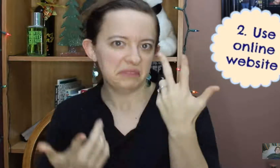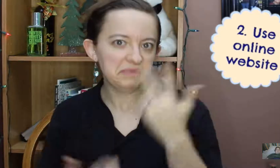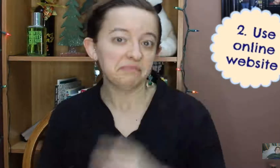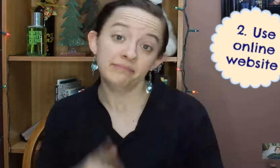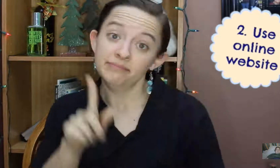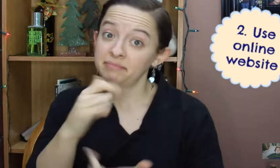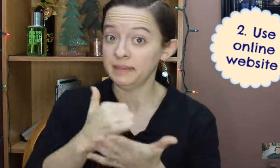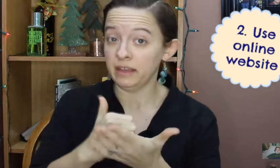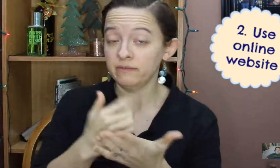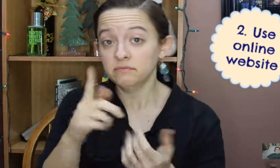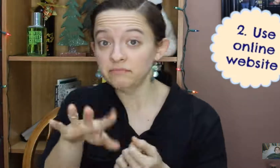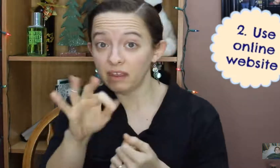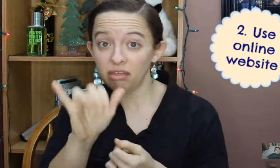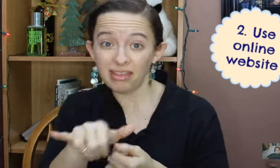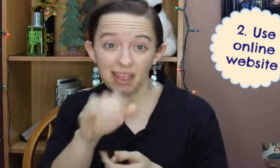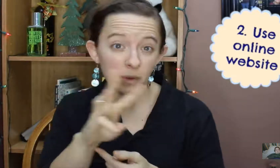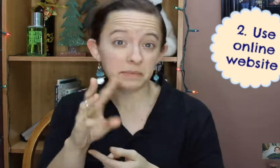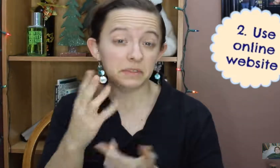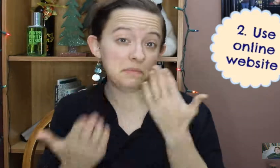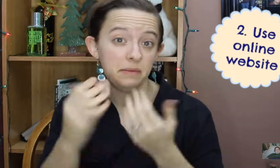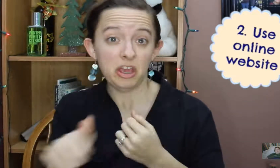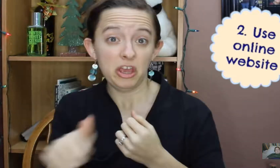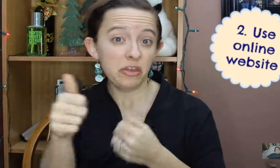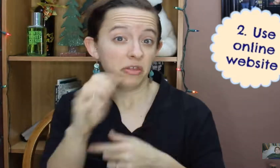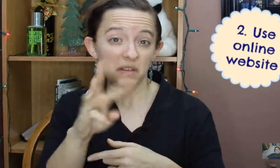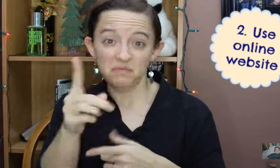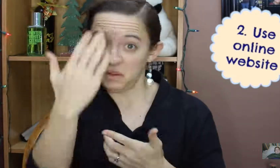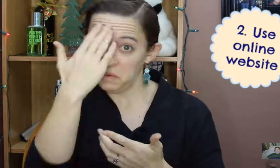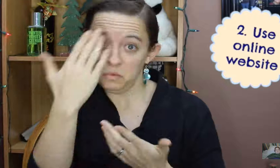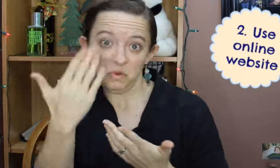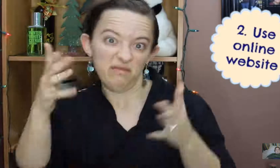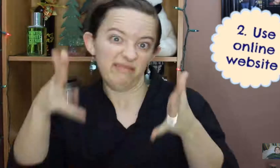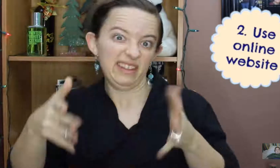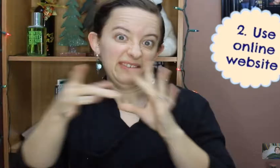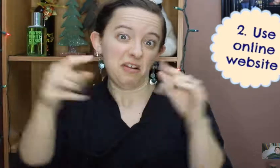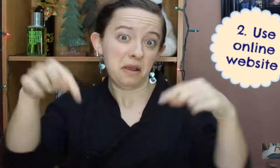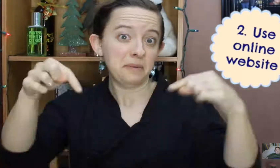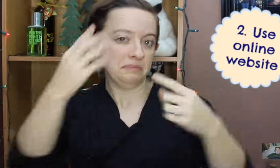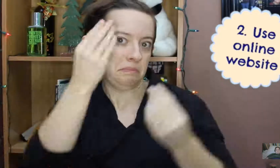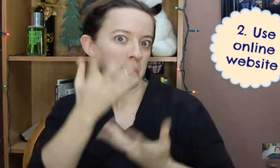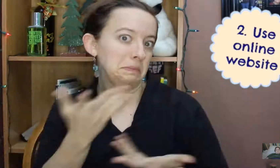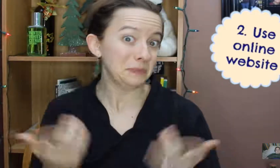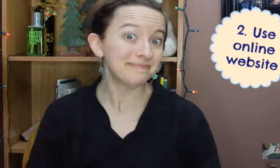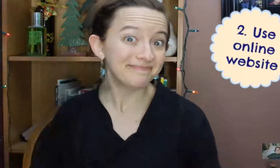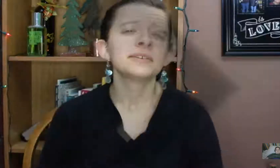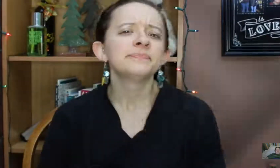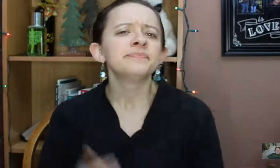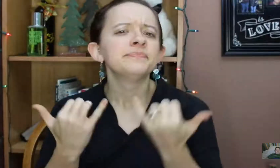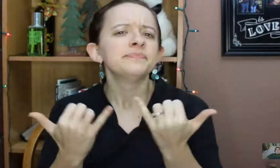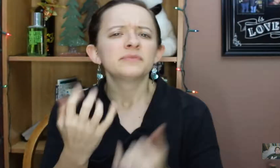and it can help you. And sometimes you can improve the speed if you want to, and that might give you more practice and be more helpful. But I just